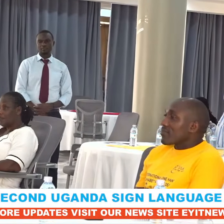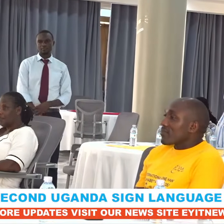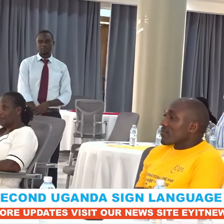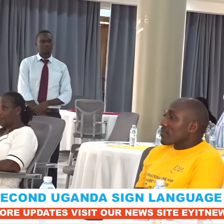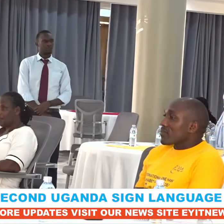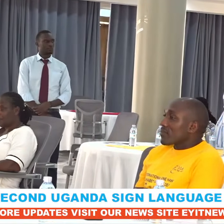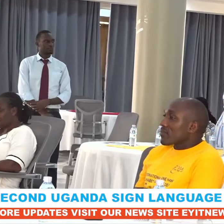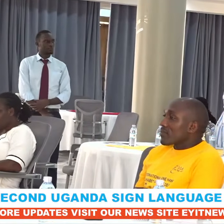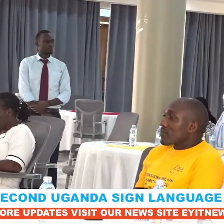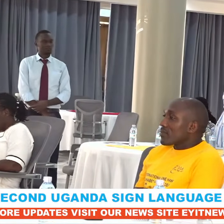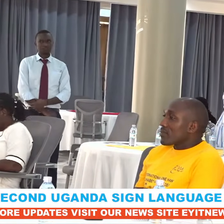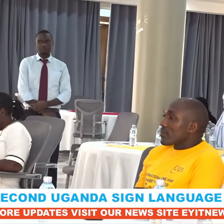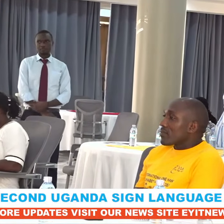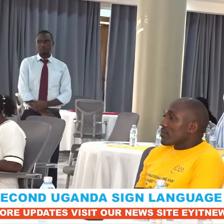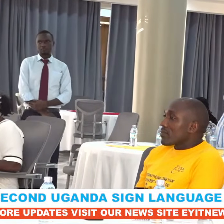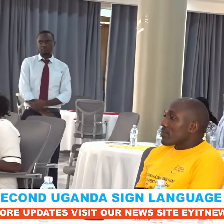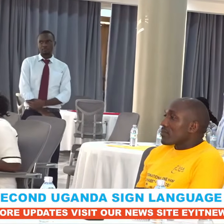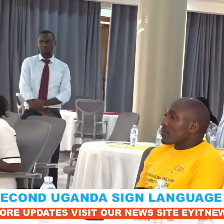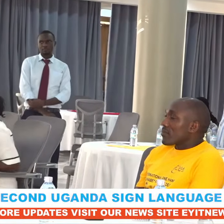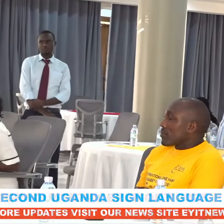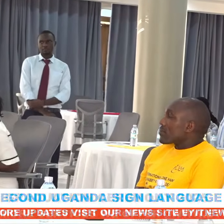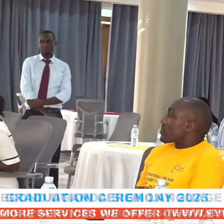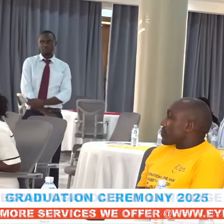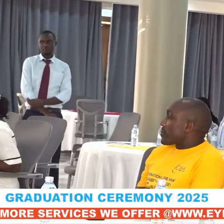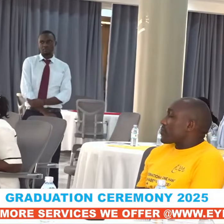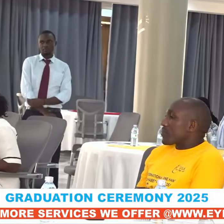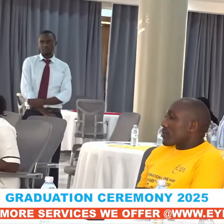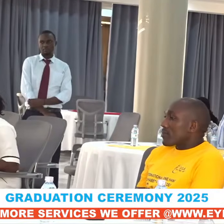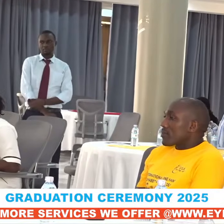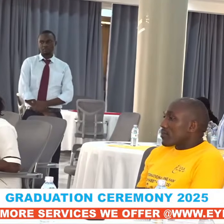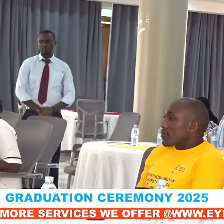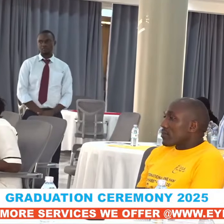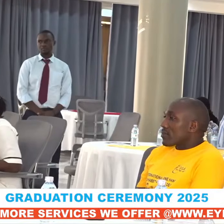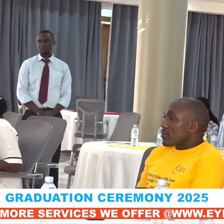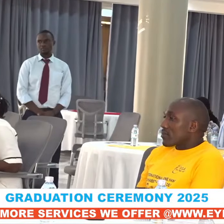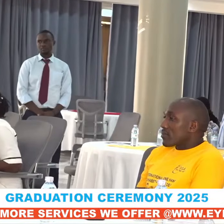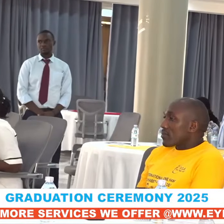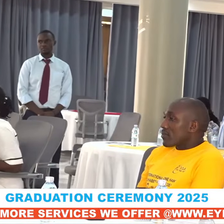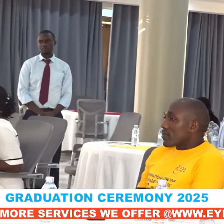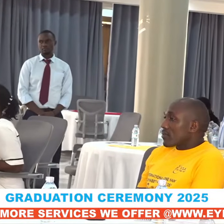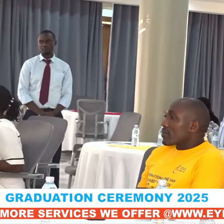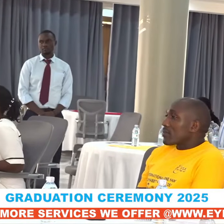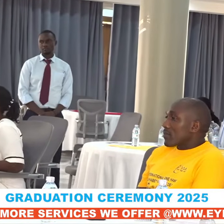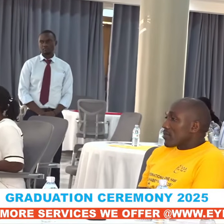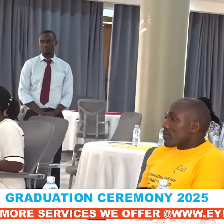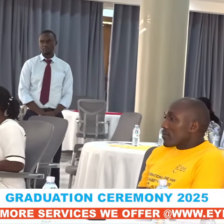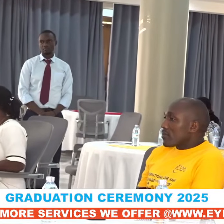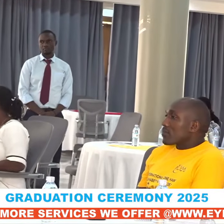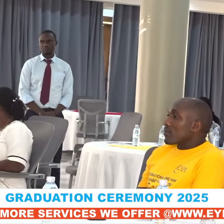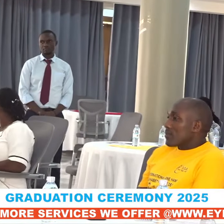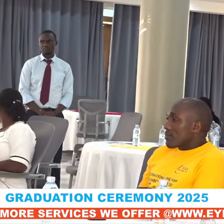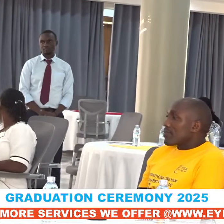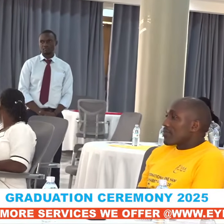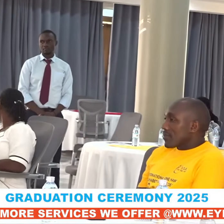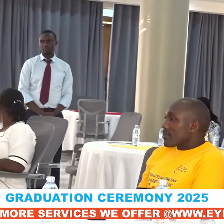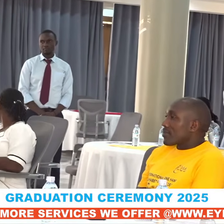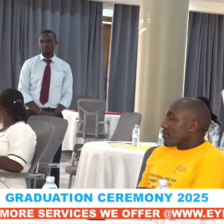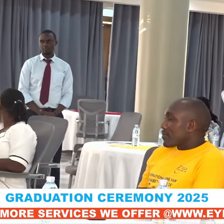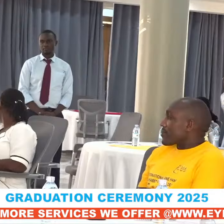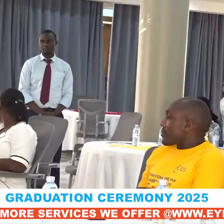Hospital, and they joined our class, and they are doing very well. So they are